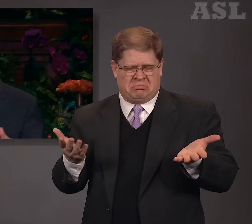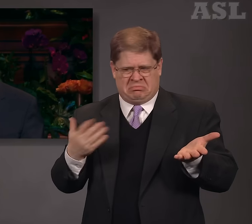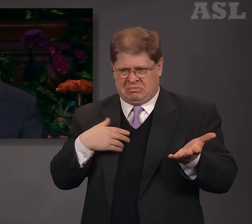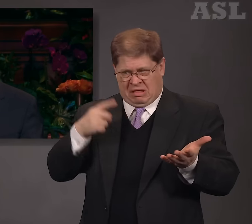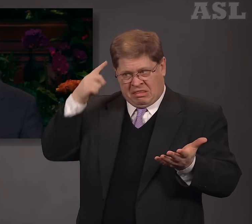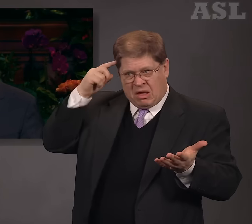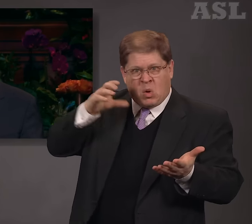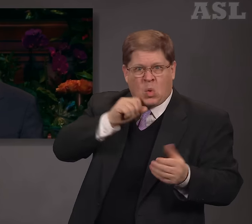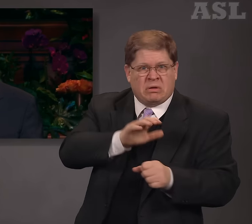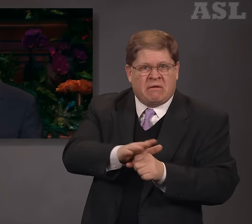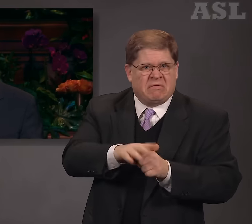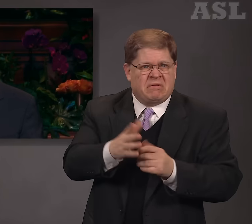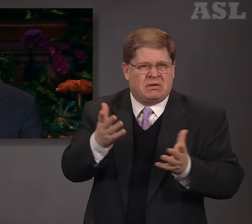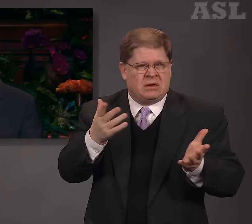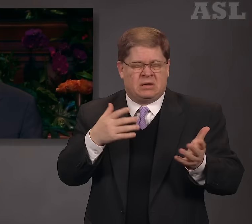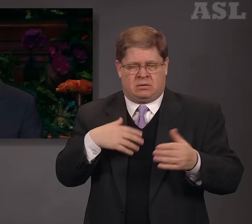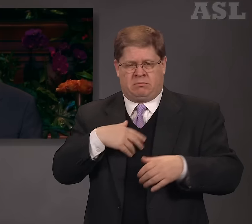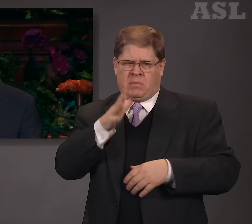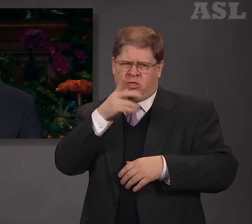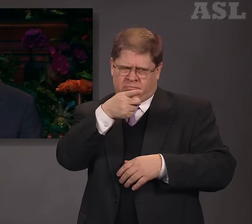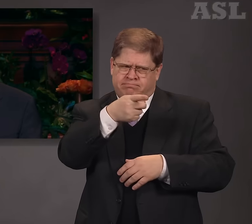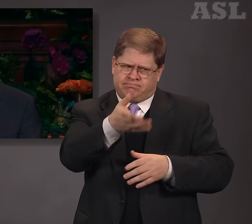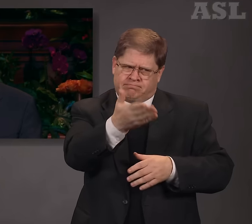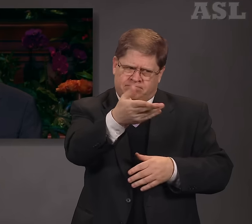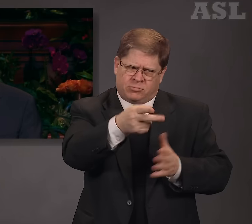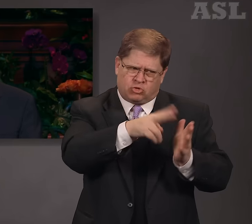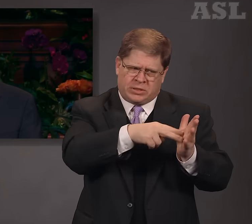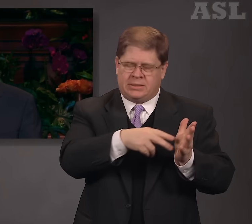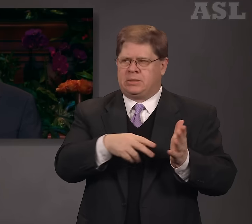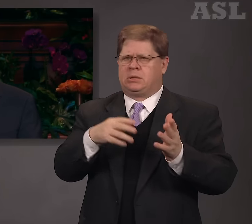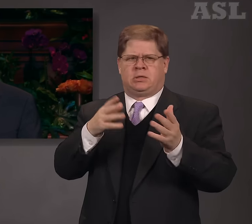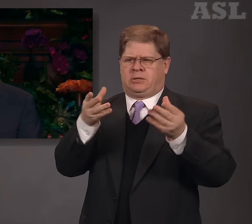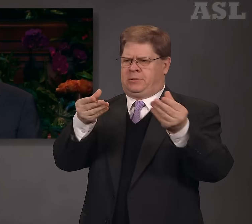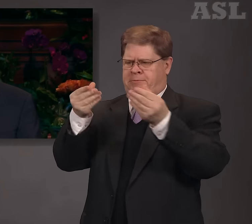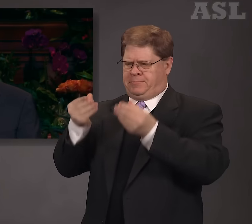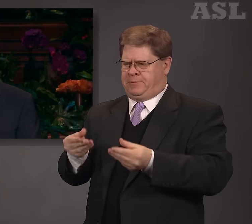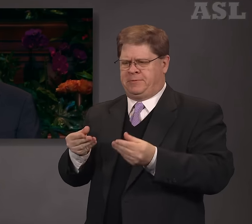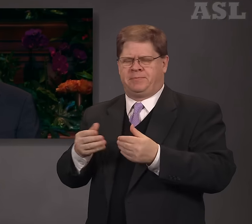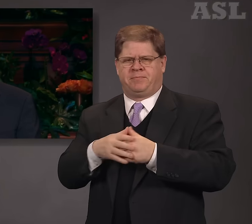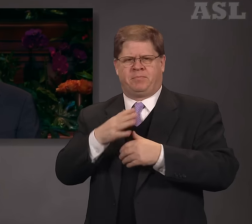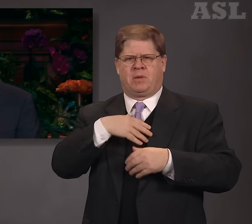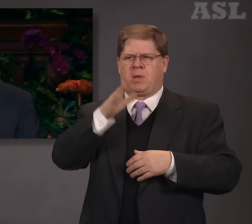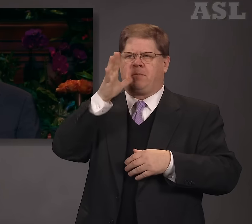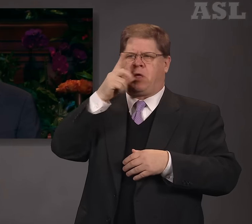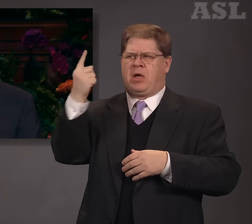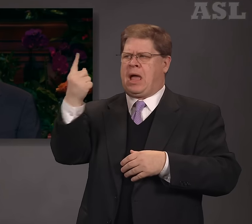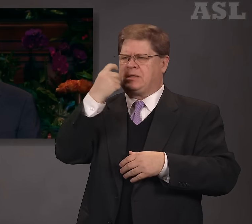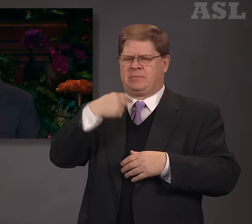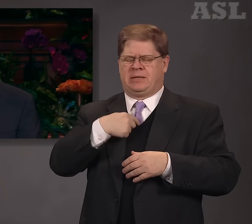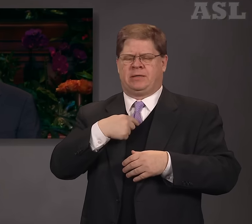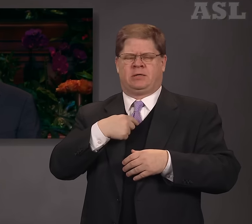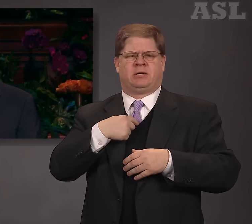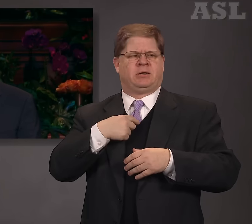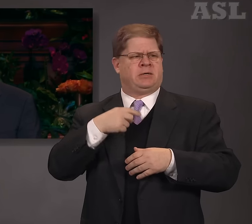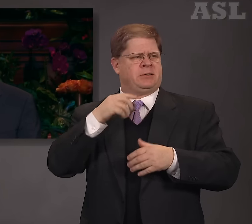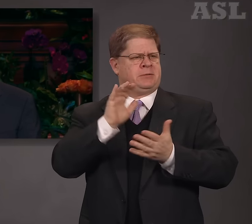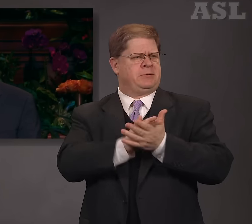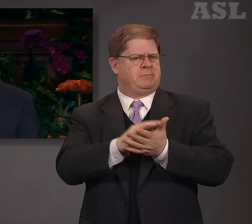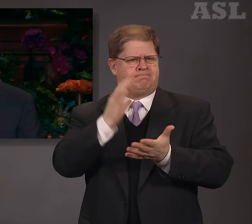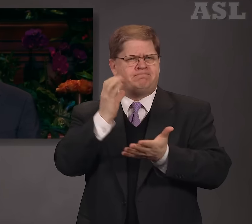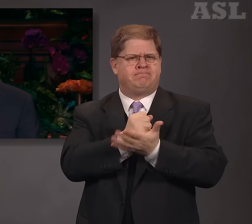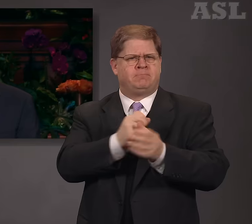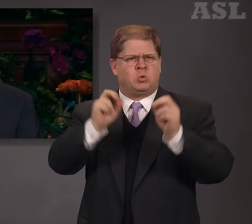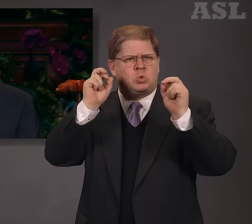I was old enough to do that, but my mother knew better. Her question ignited in me a desire to know for